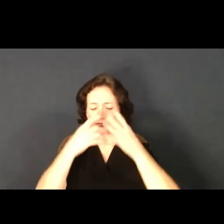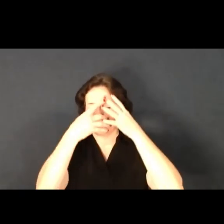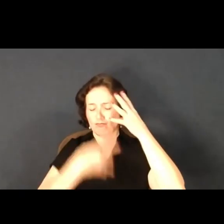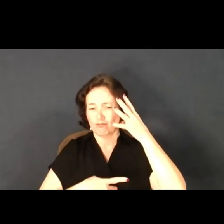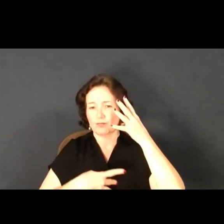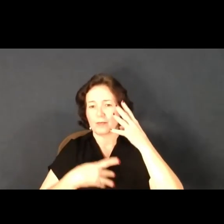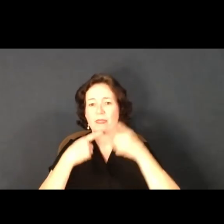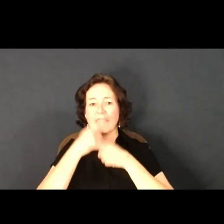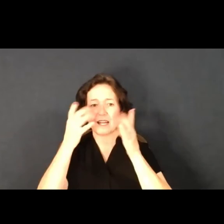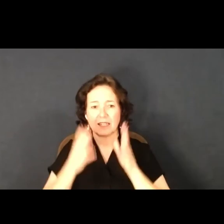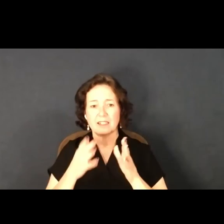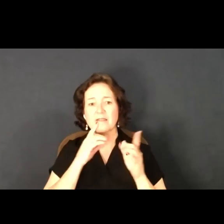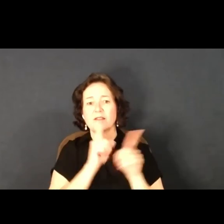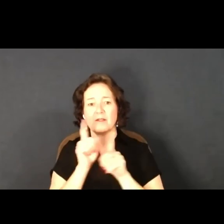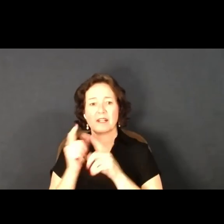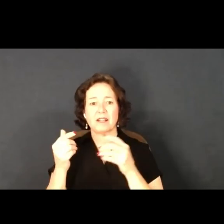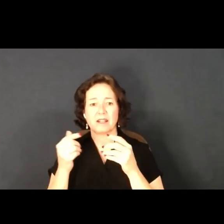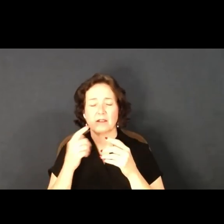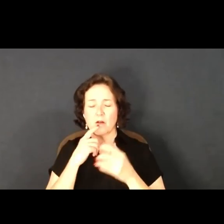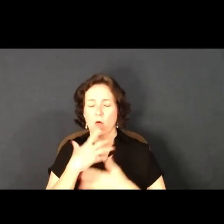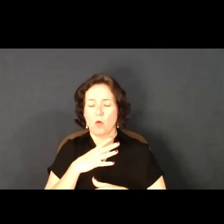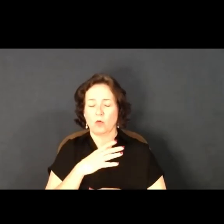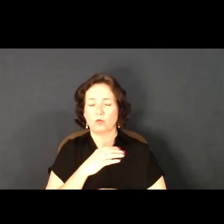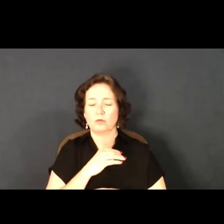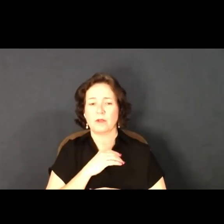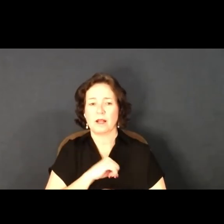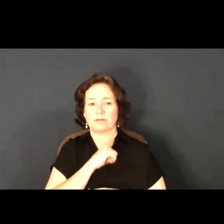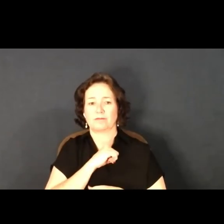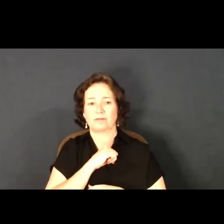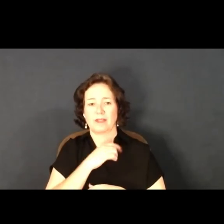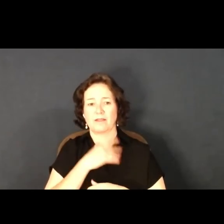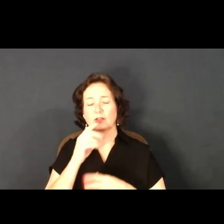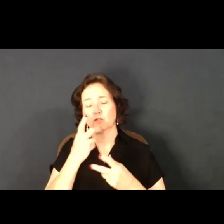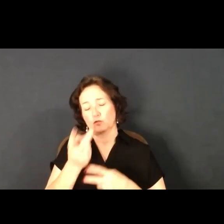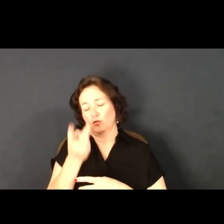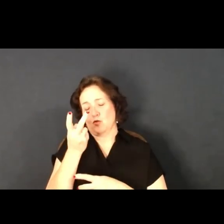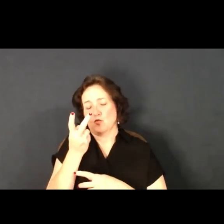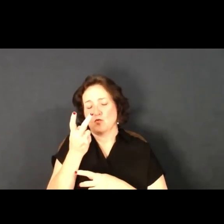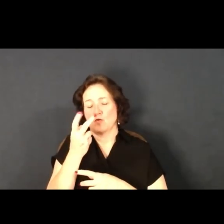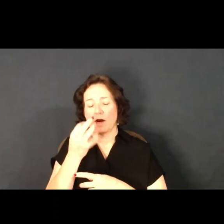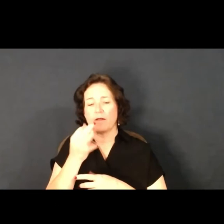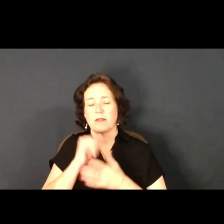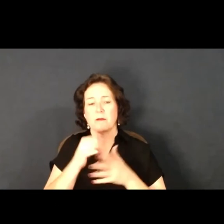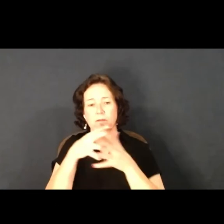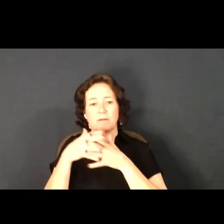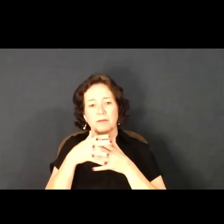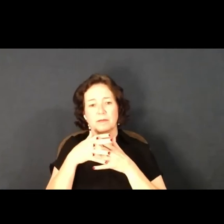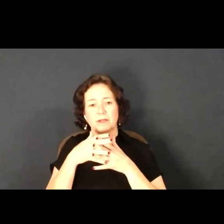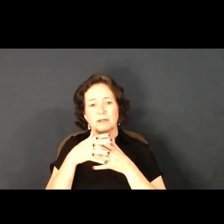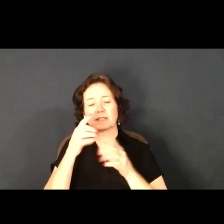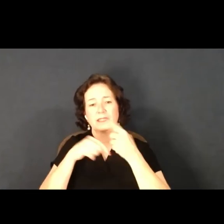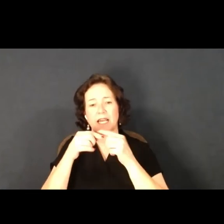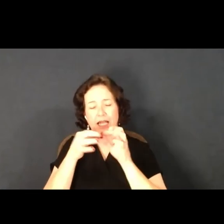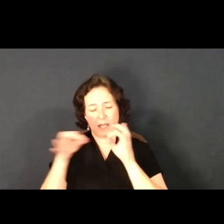tellers, and we also are so privileged to have two of the American Sign Language interpreters, Libby